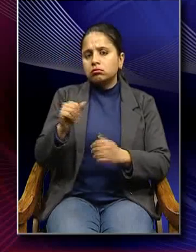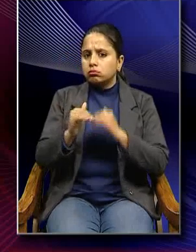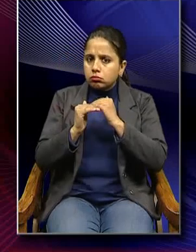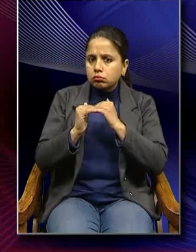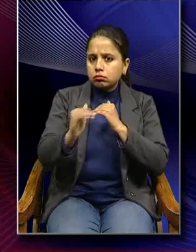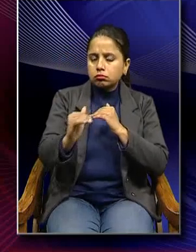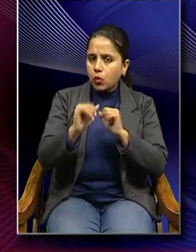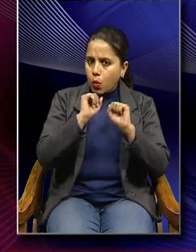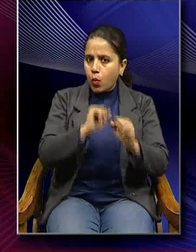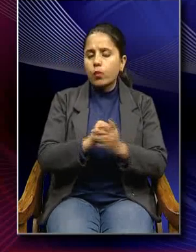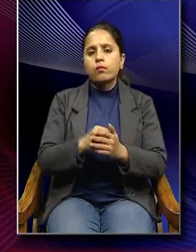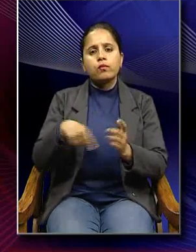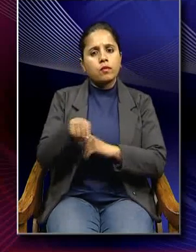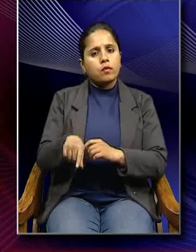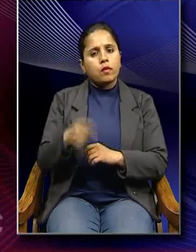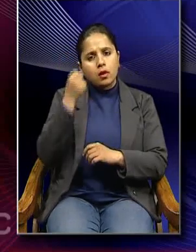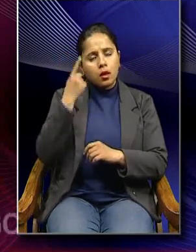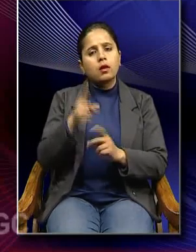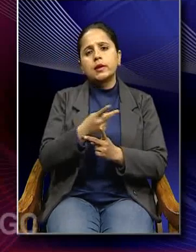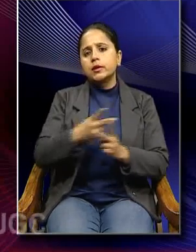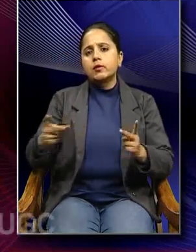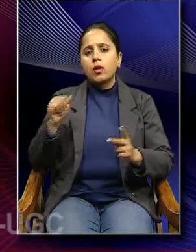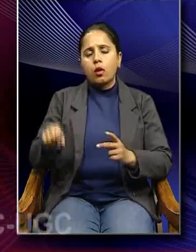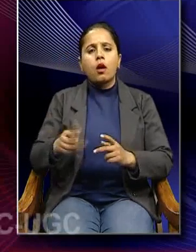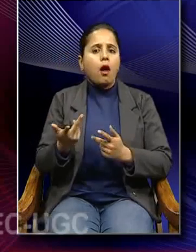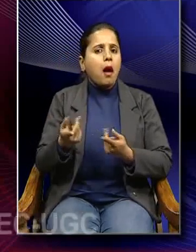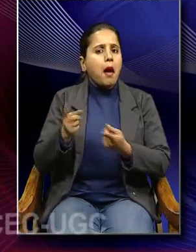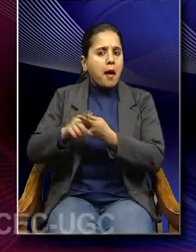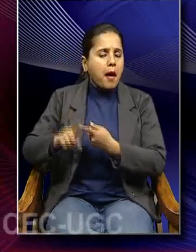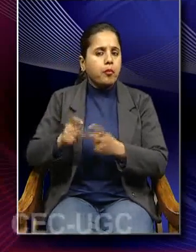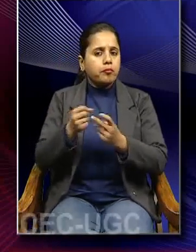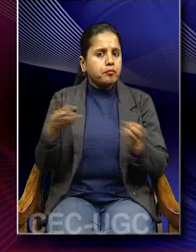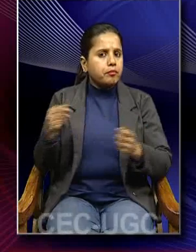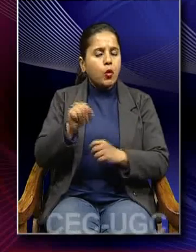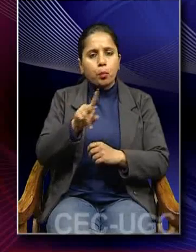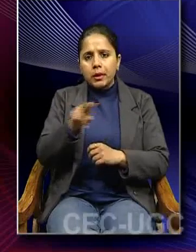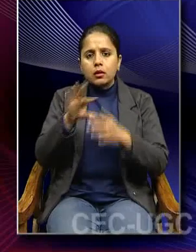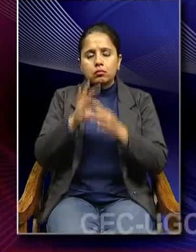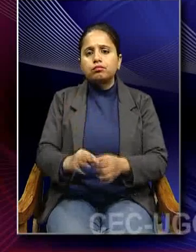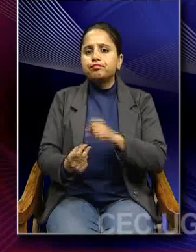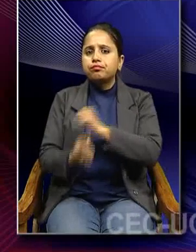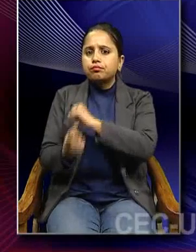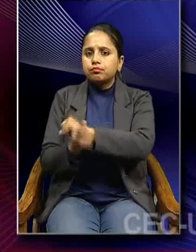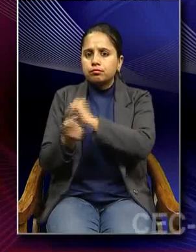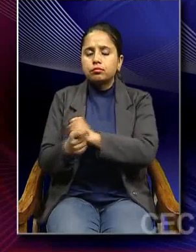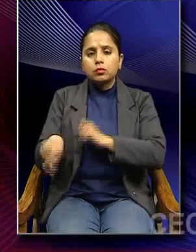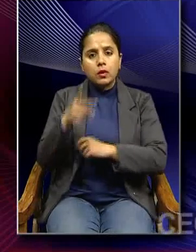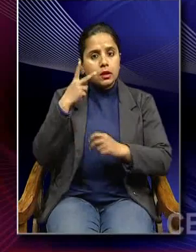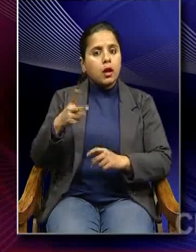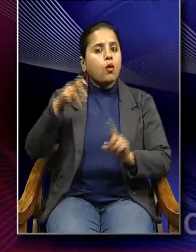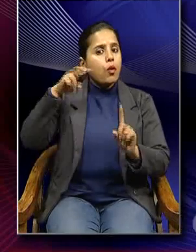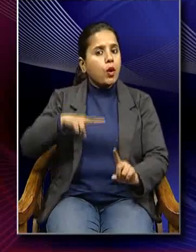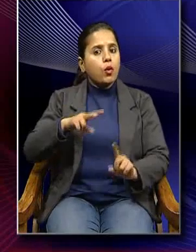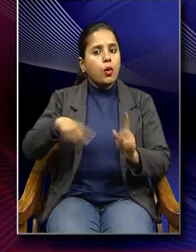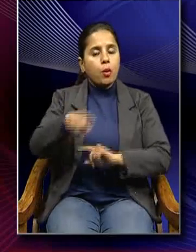sustainability, comprehend various versions of definition of sustainability, to overview the